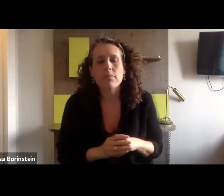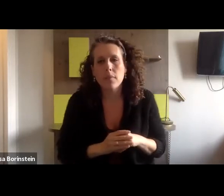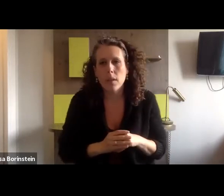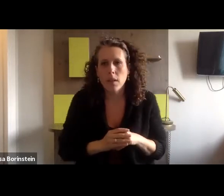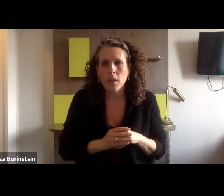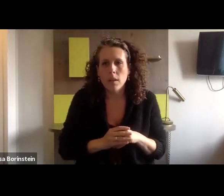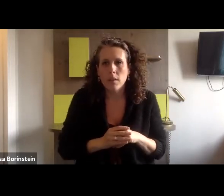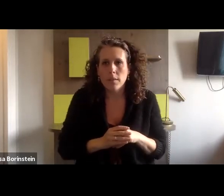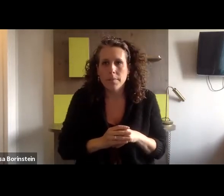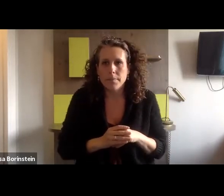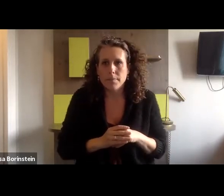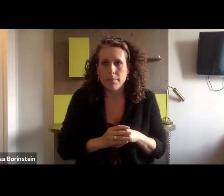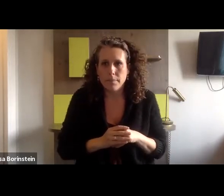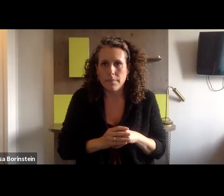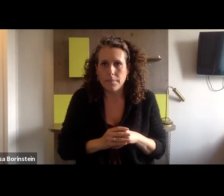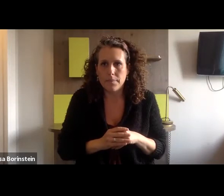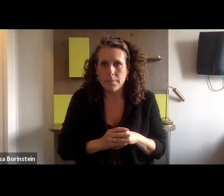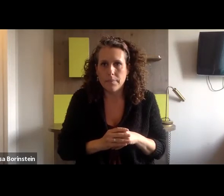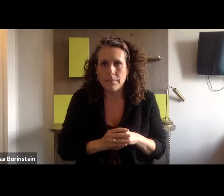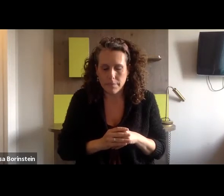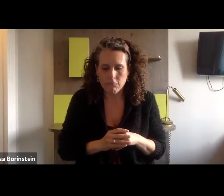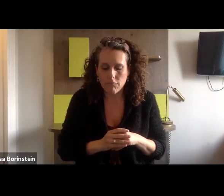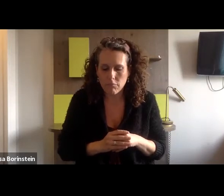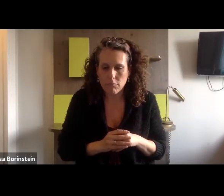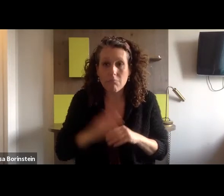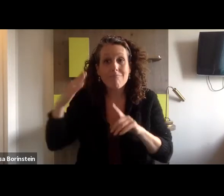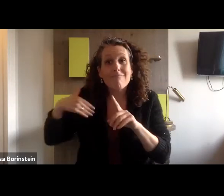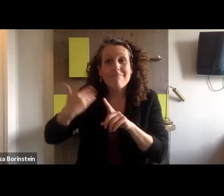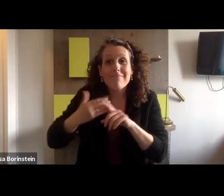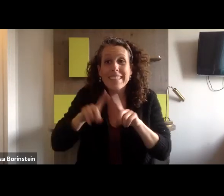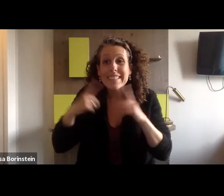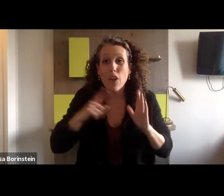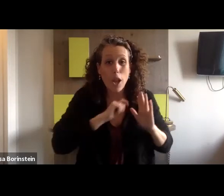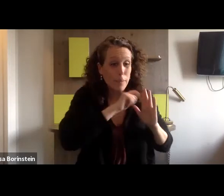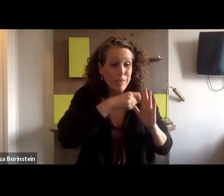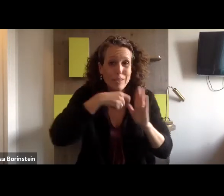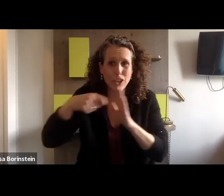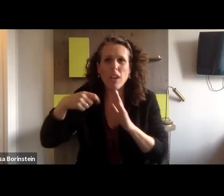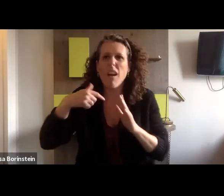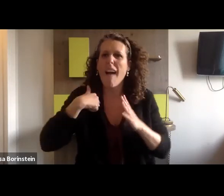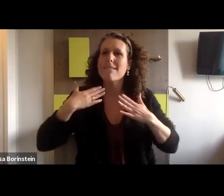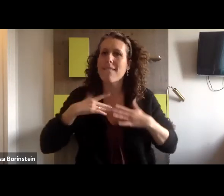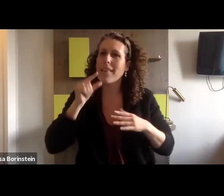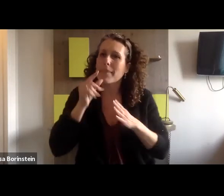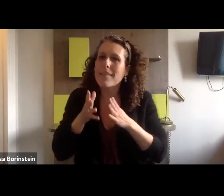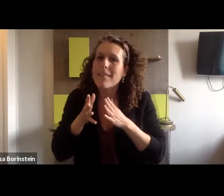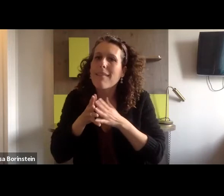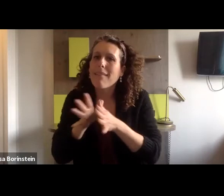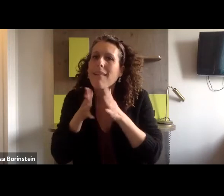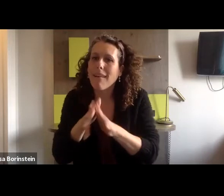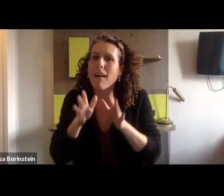on concrete projects, I will try to address different issues, both in terms